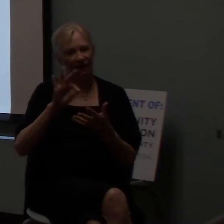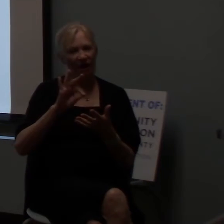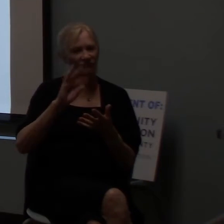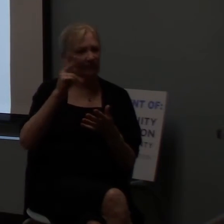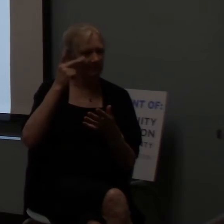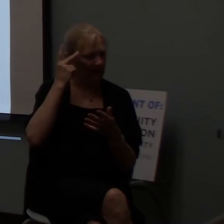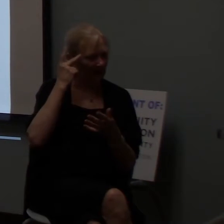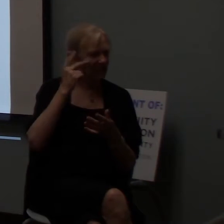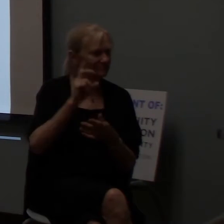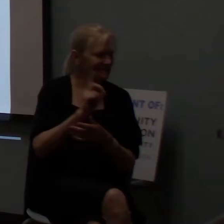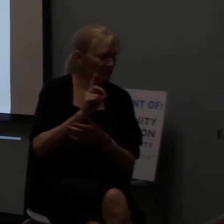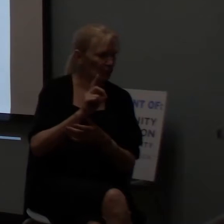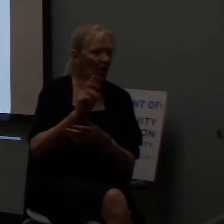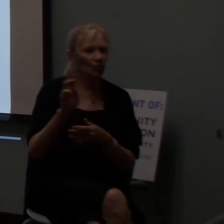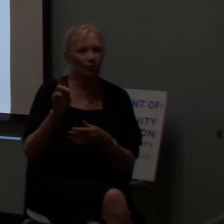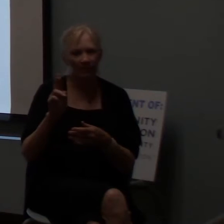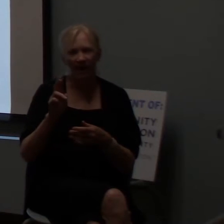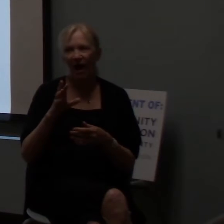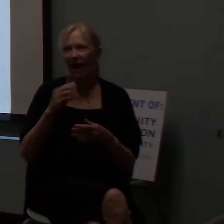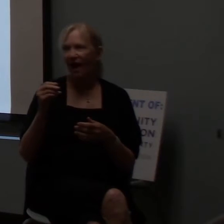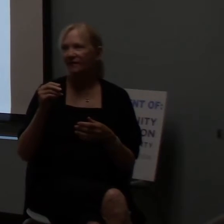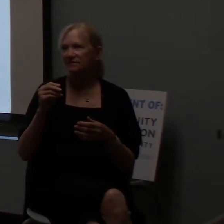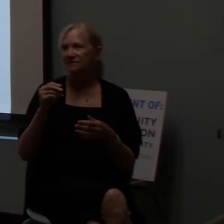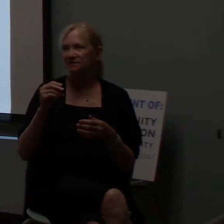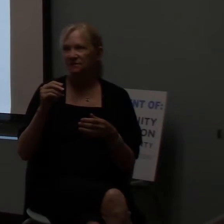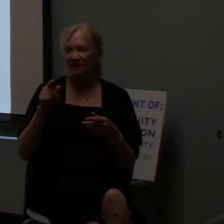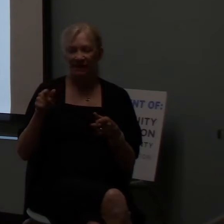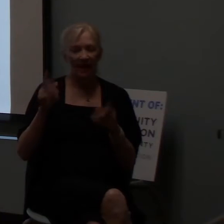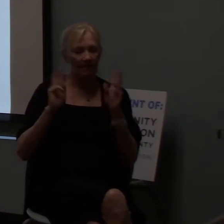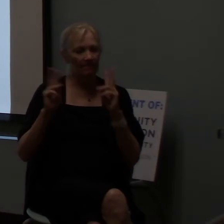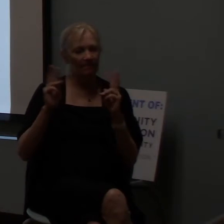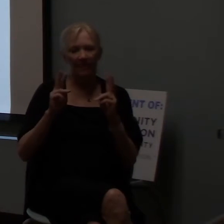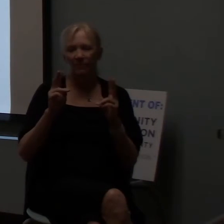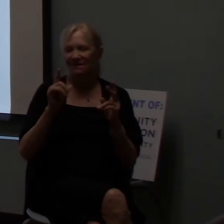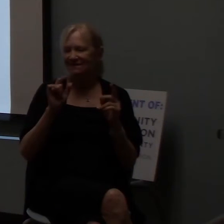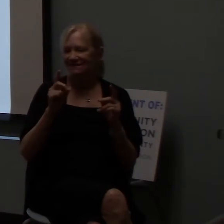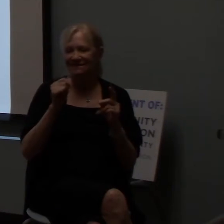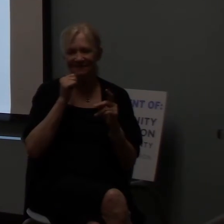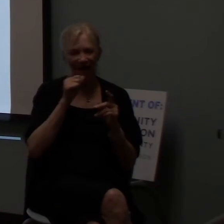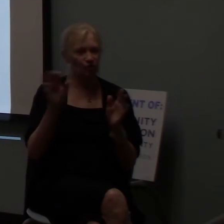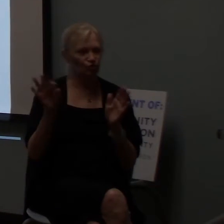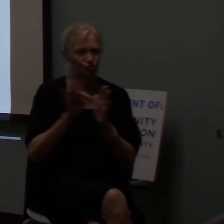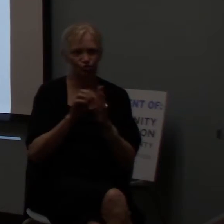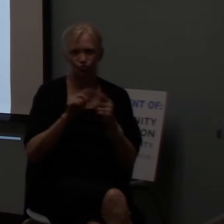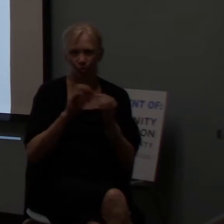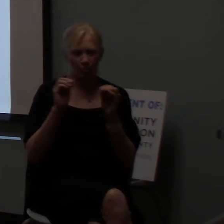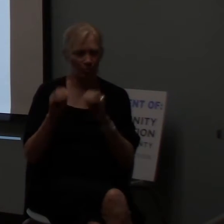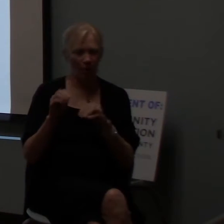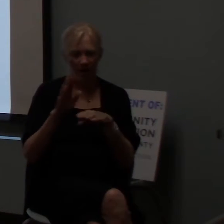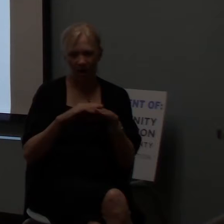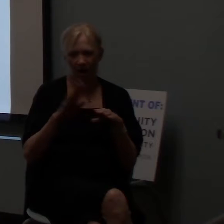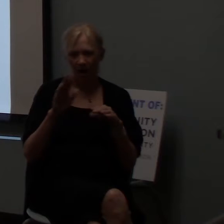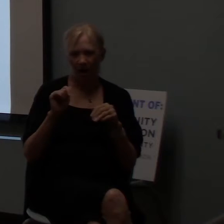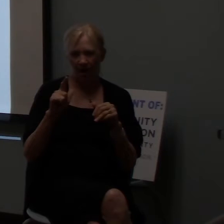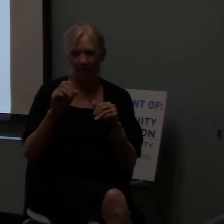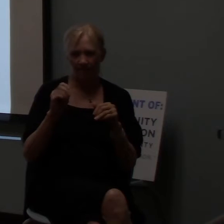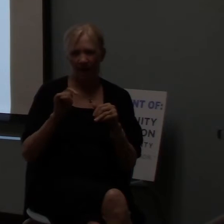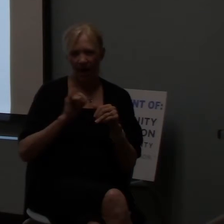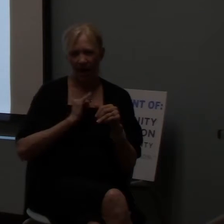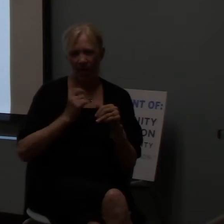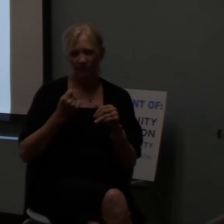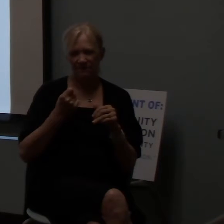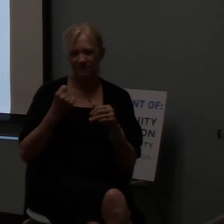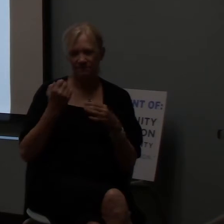parties and the unaffiliated. And the commissioners elected not to put it on the ballot. I was a little disturbed at the way